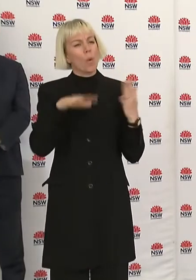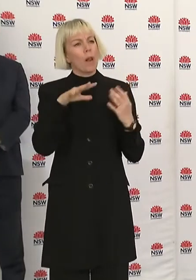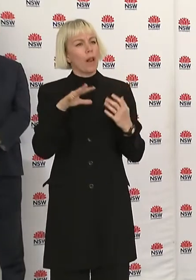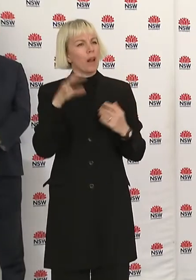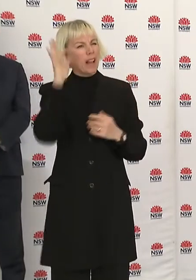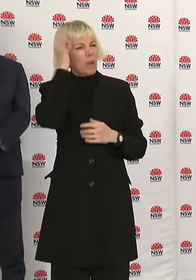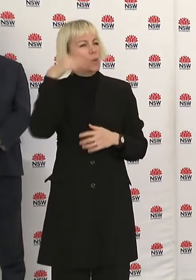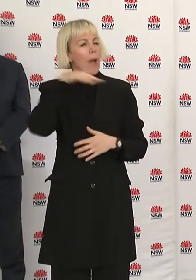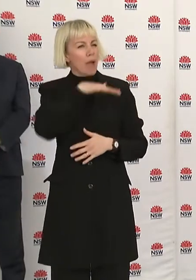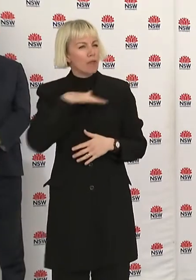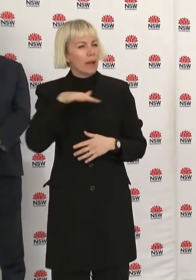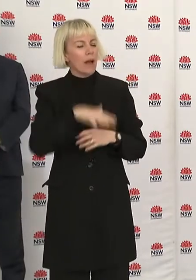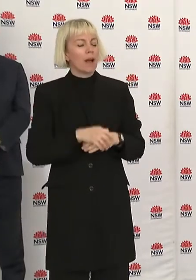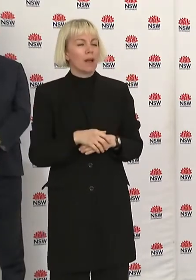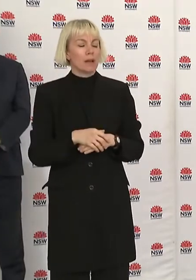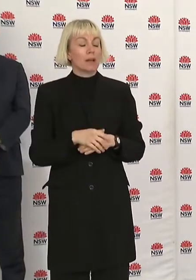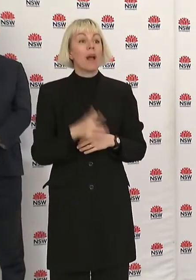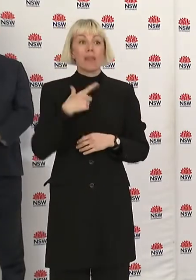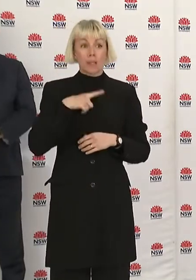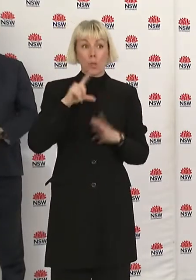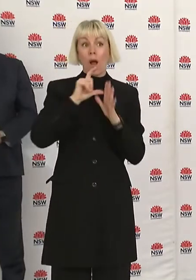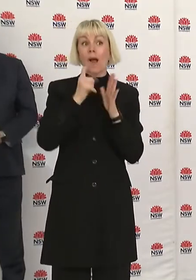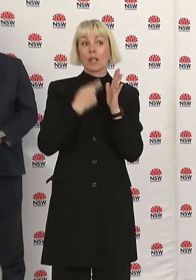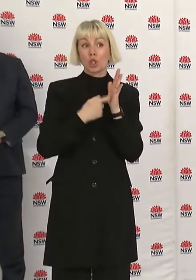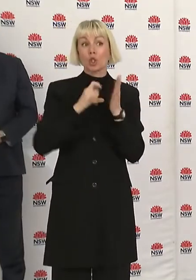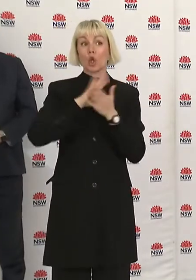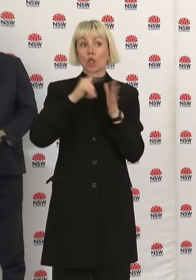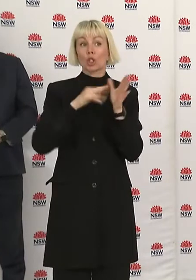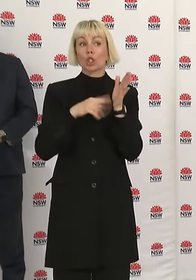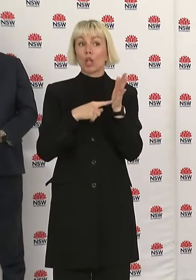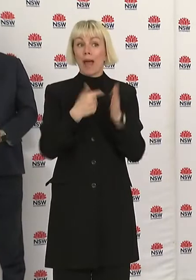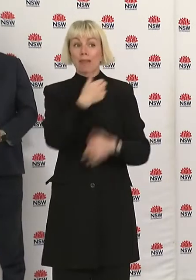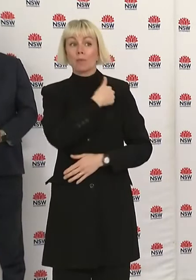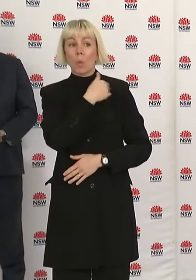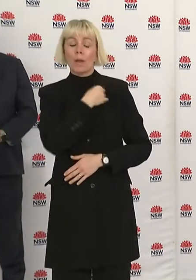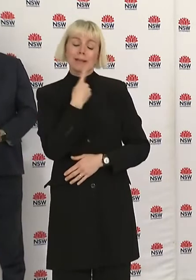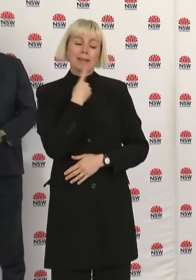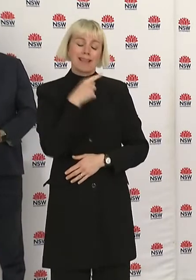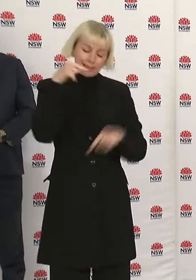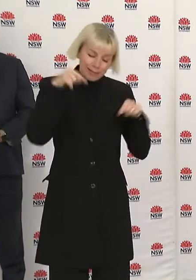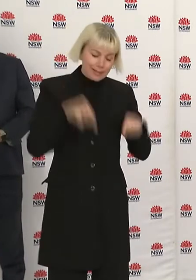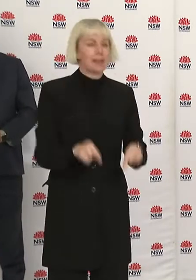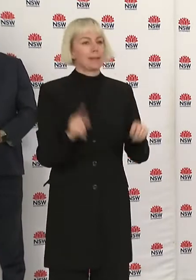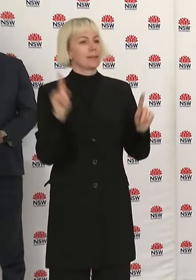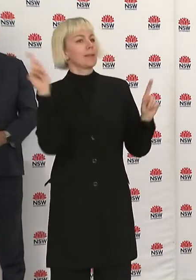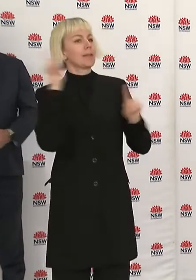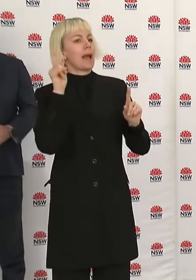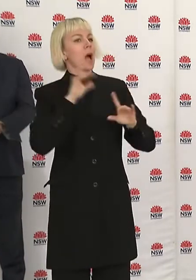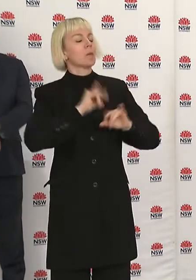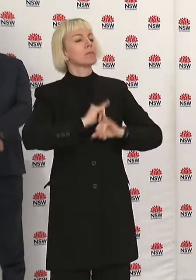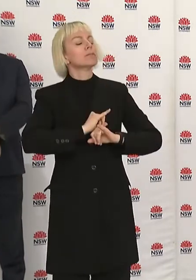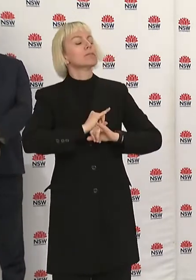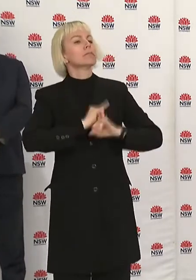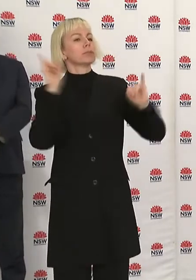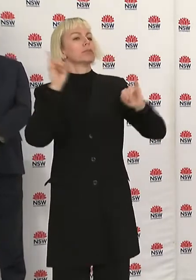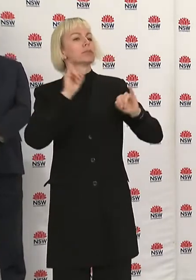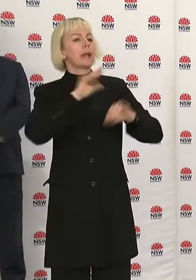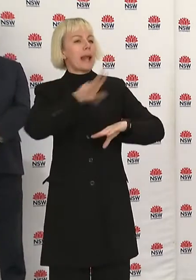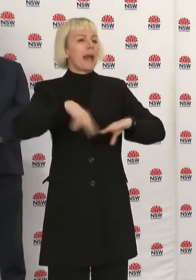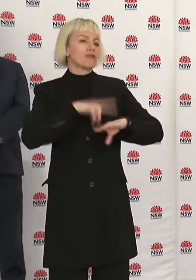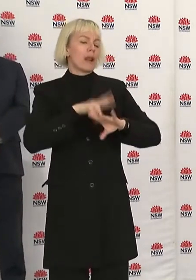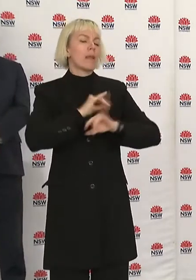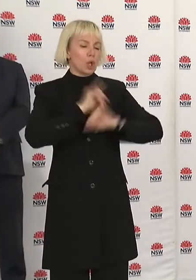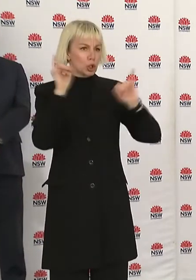issue. And Dr. Chant advised us that it's a national emergency. Her advice also included having a rethink of the national